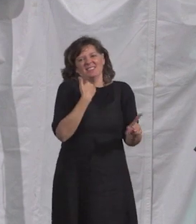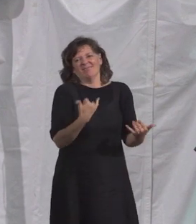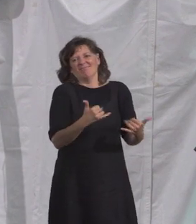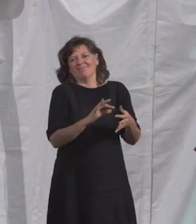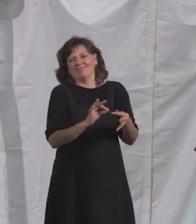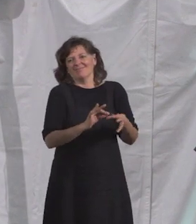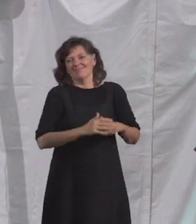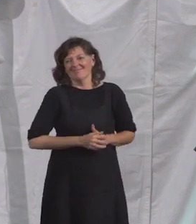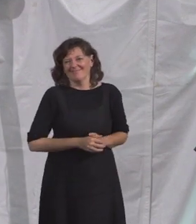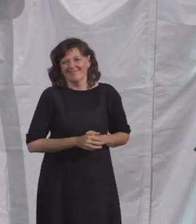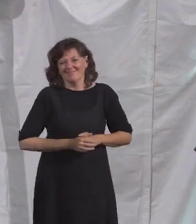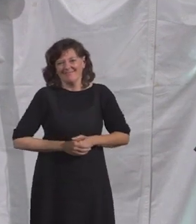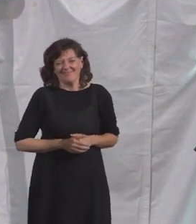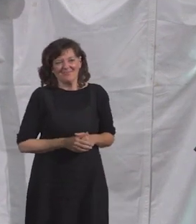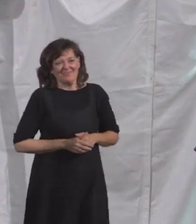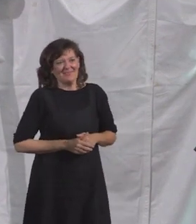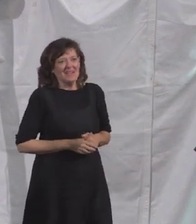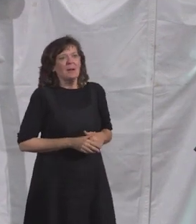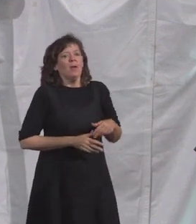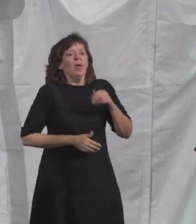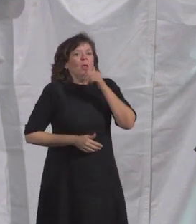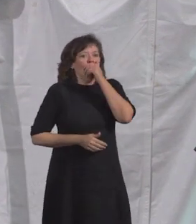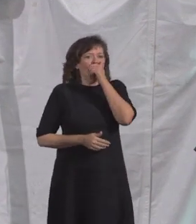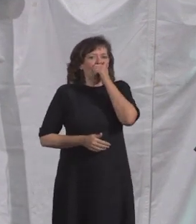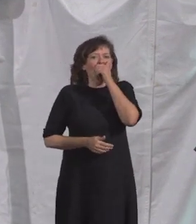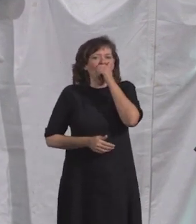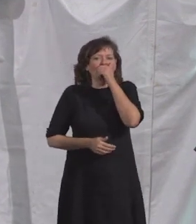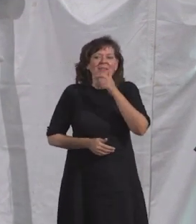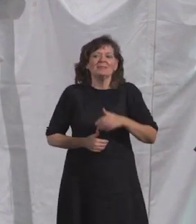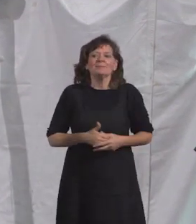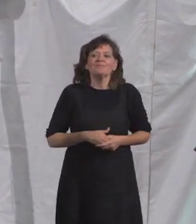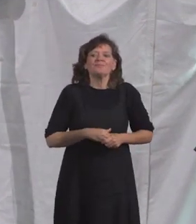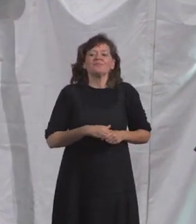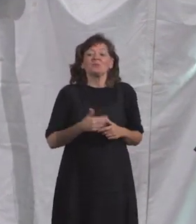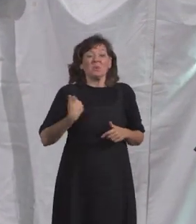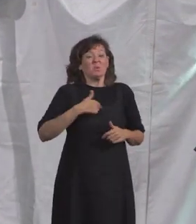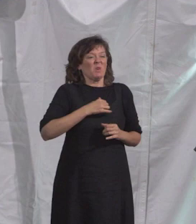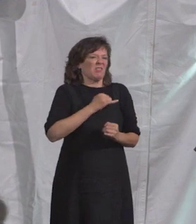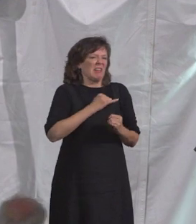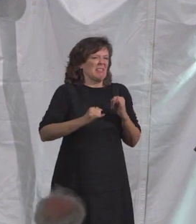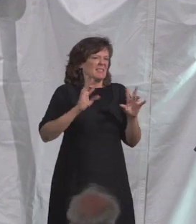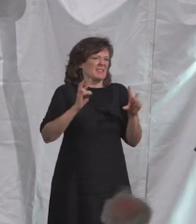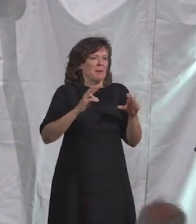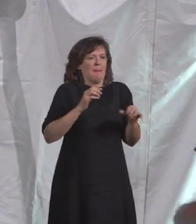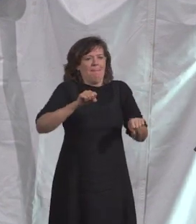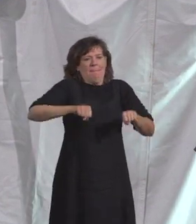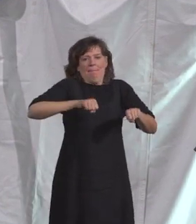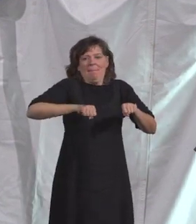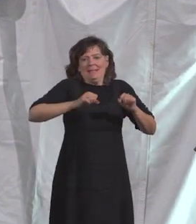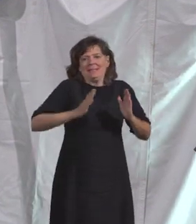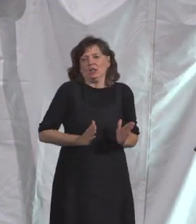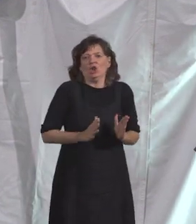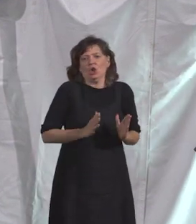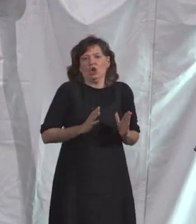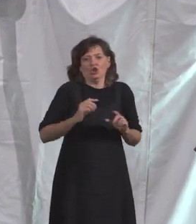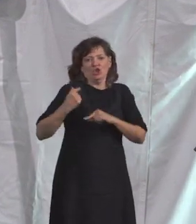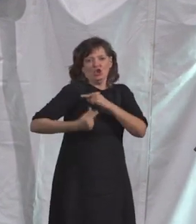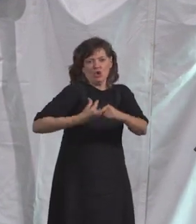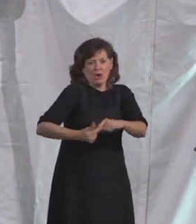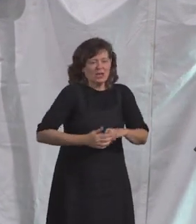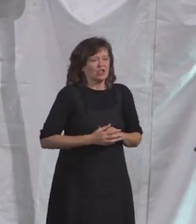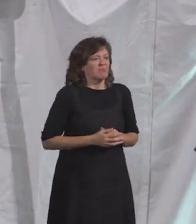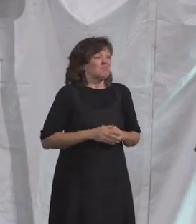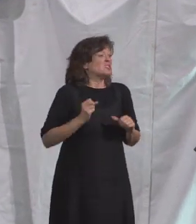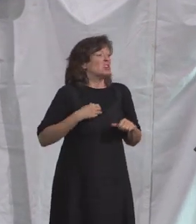But we're the last of what Andy Off and Irwin calls the bicycle generation. We could go anywhere in the world on our bicycle so long as we were home for